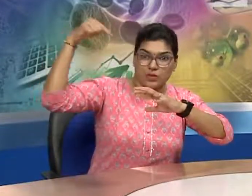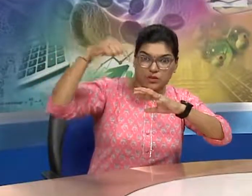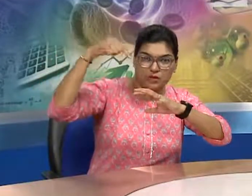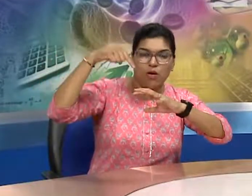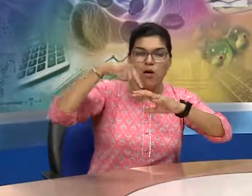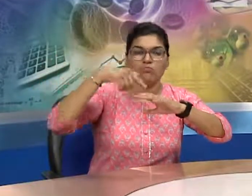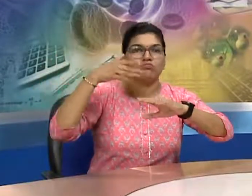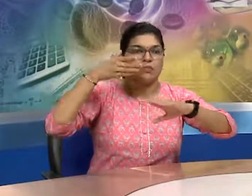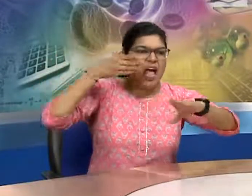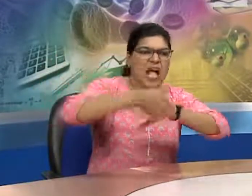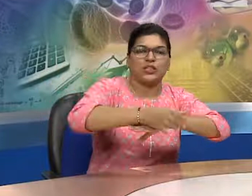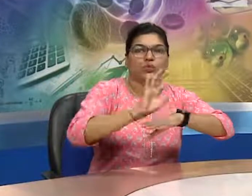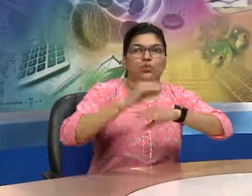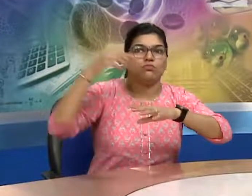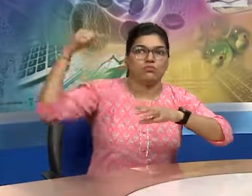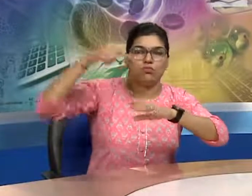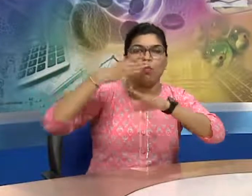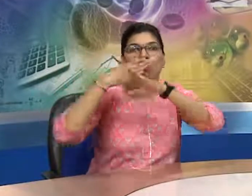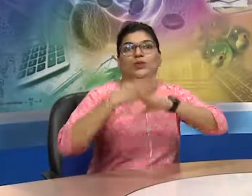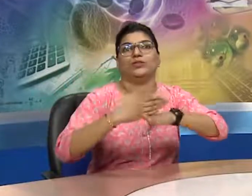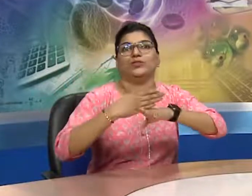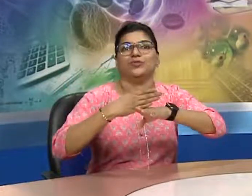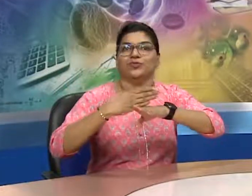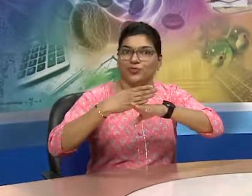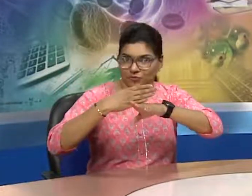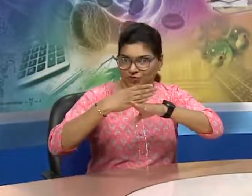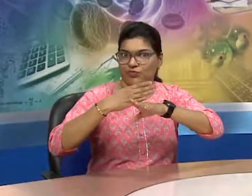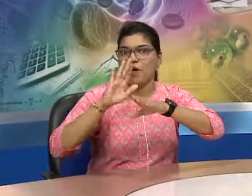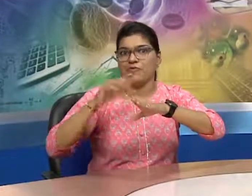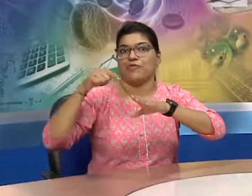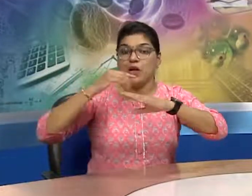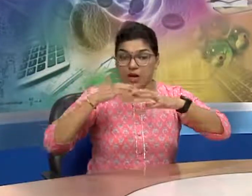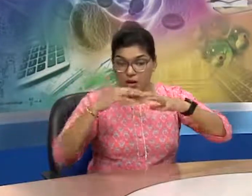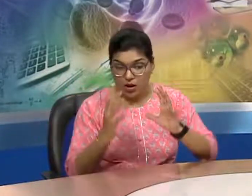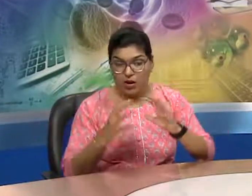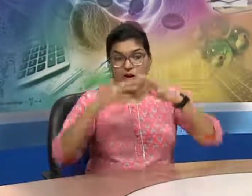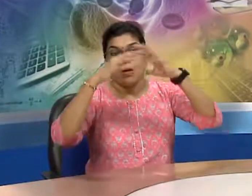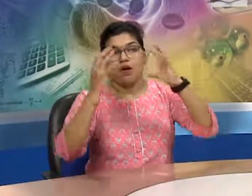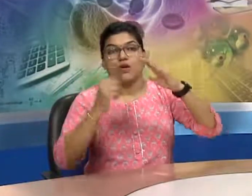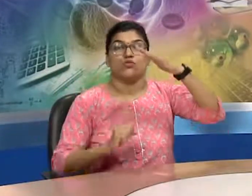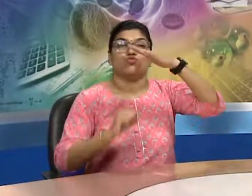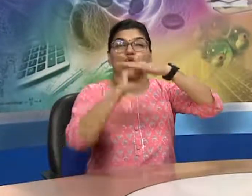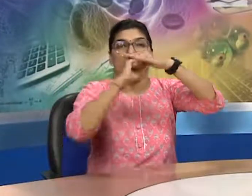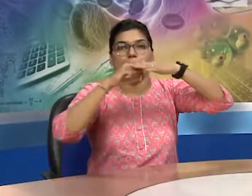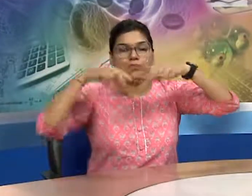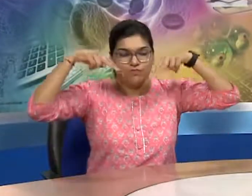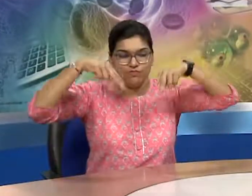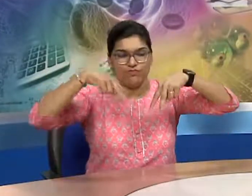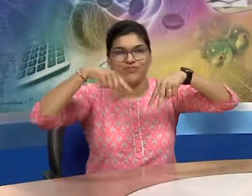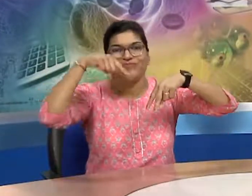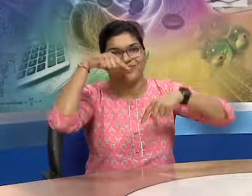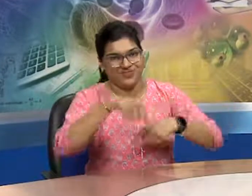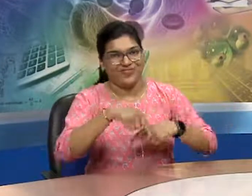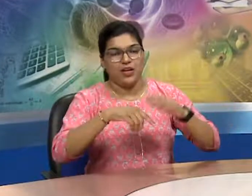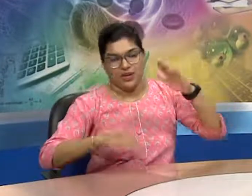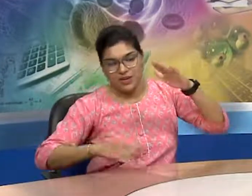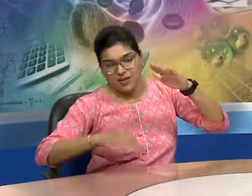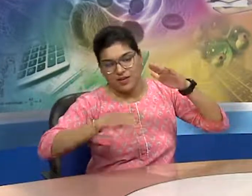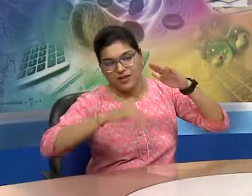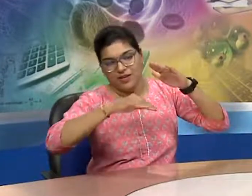prevents the earth from the harmful rays or radiations from the